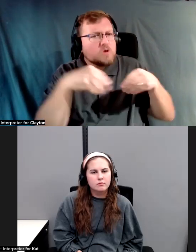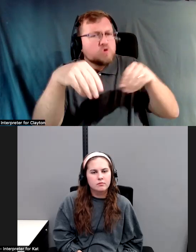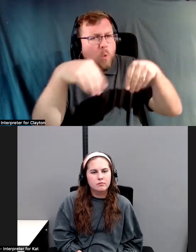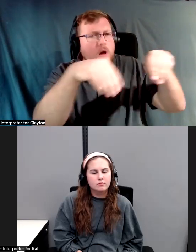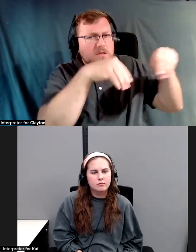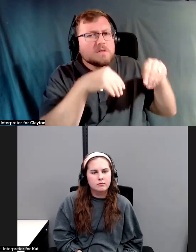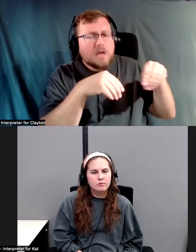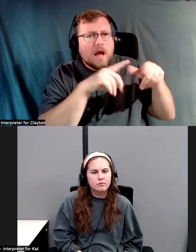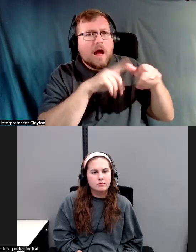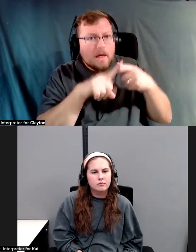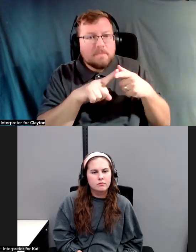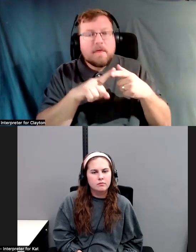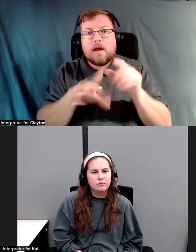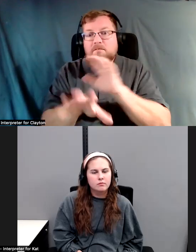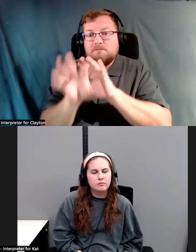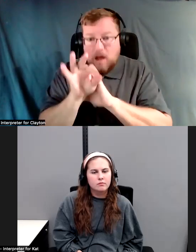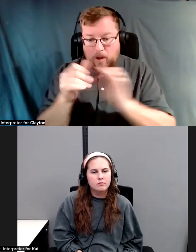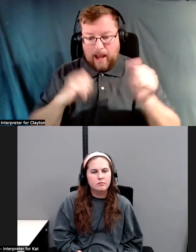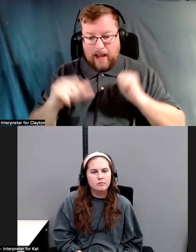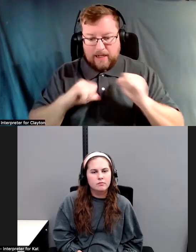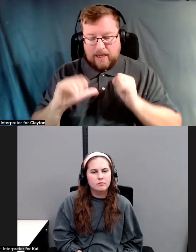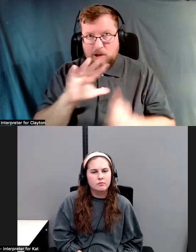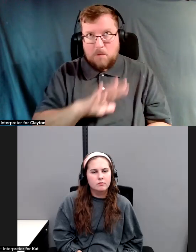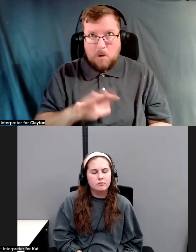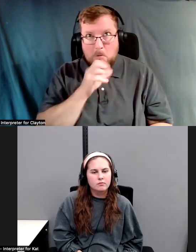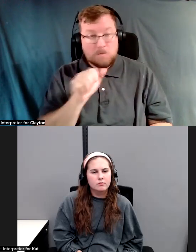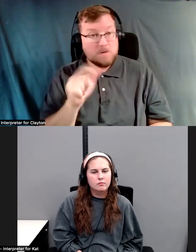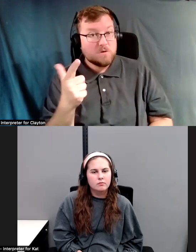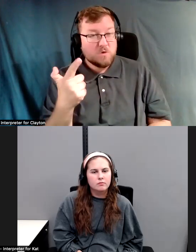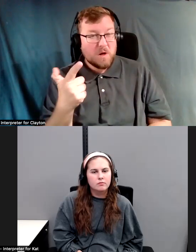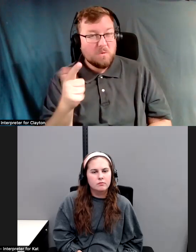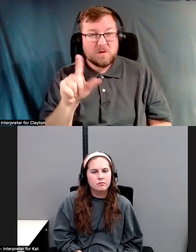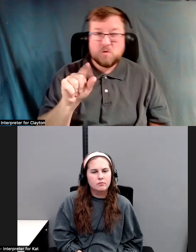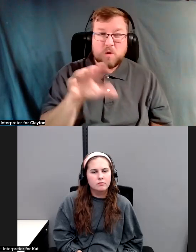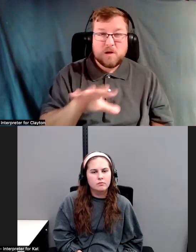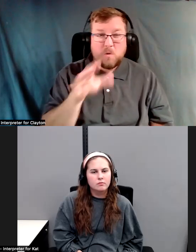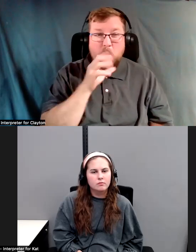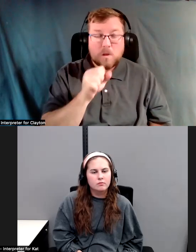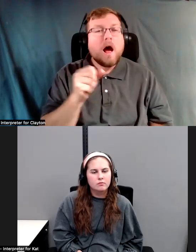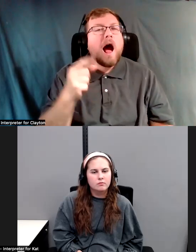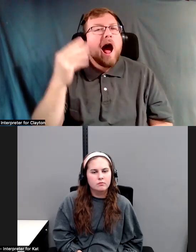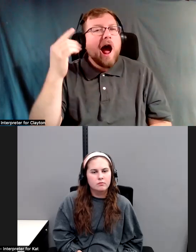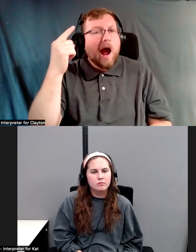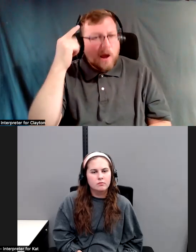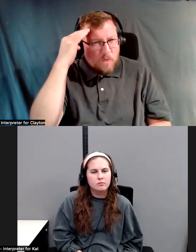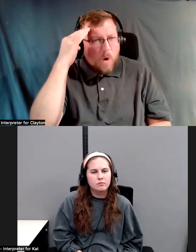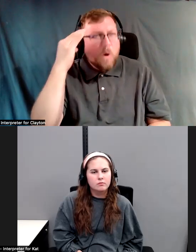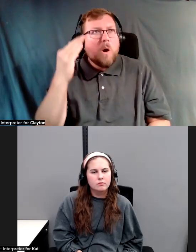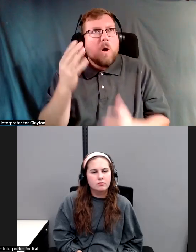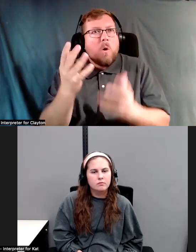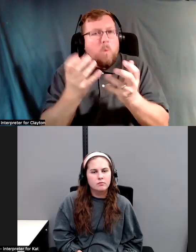around 2021. I mean, I think I always wanted to do something like that, but